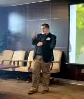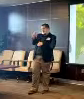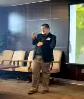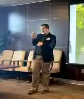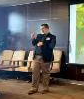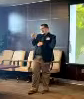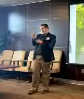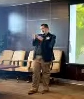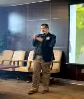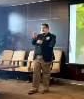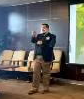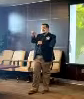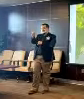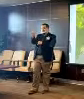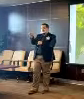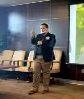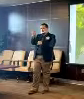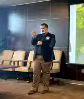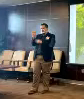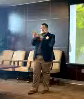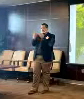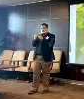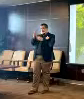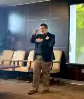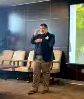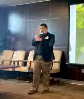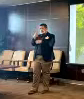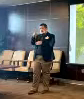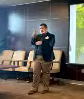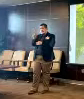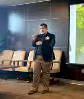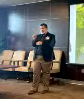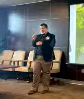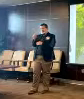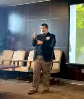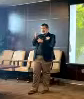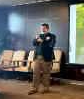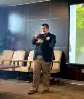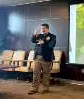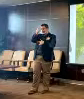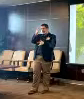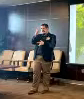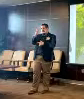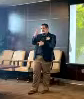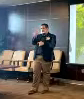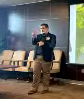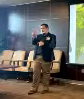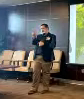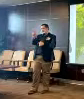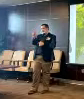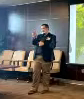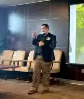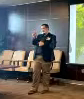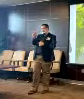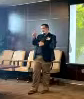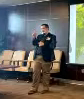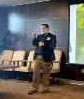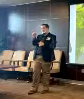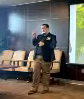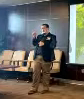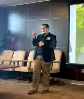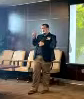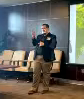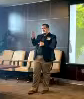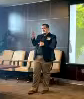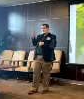We are a St. Jude family. Our son, Gus, was diagnosed with leukemia in December of 2016. We